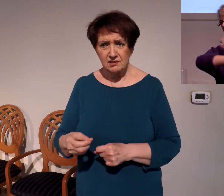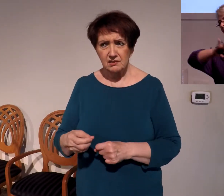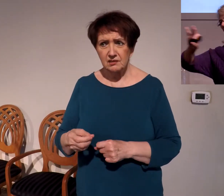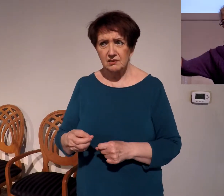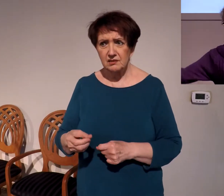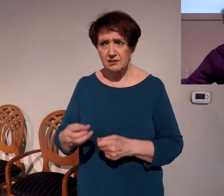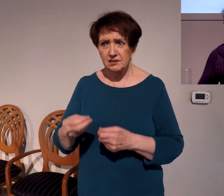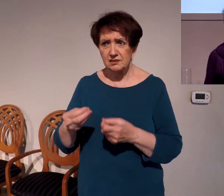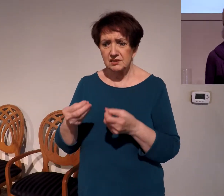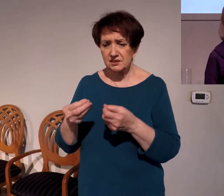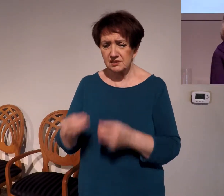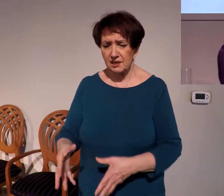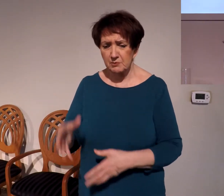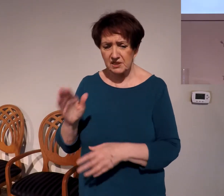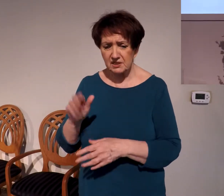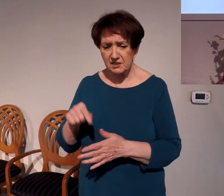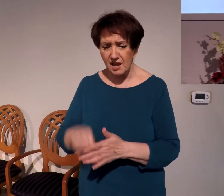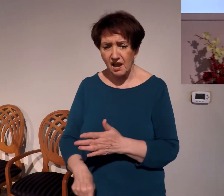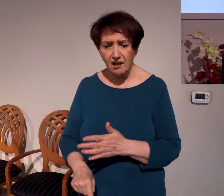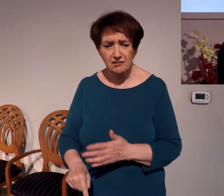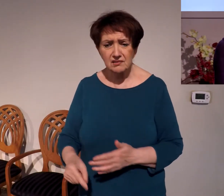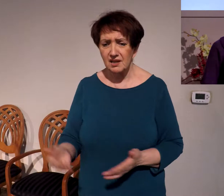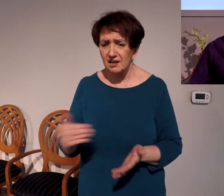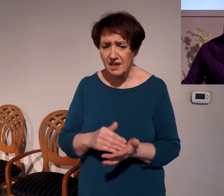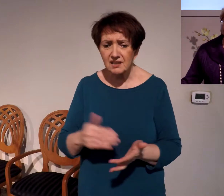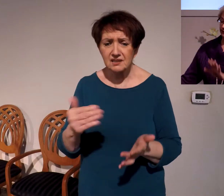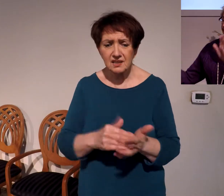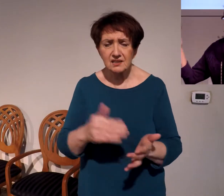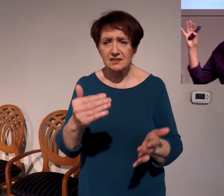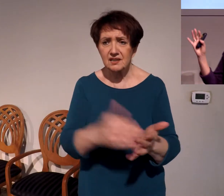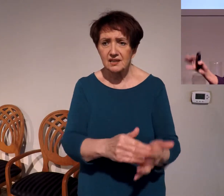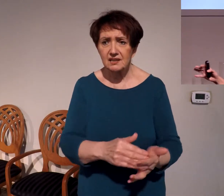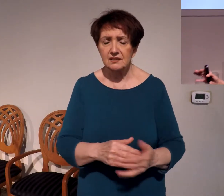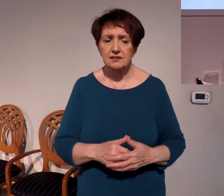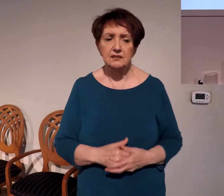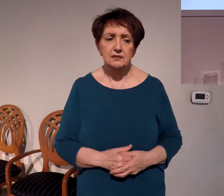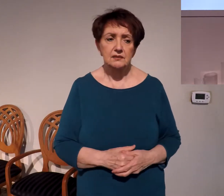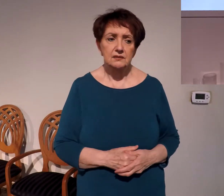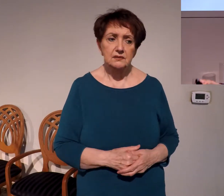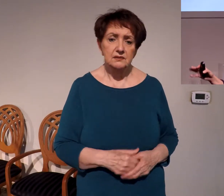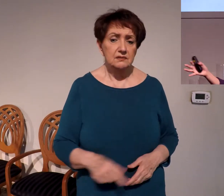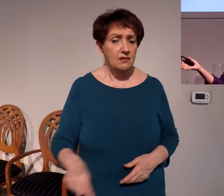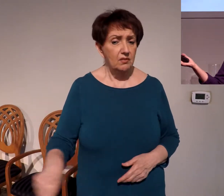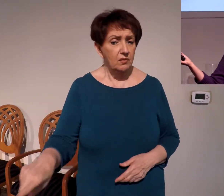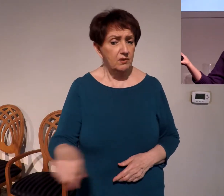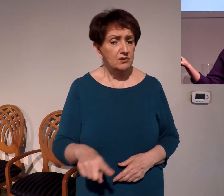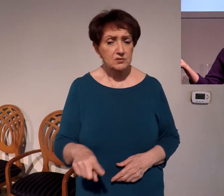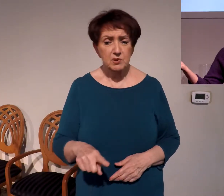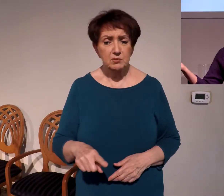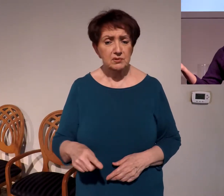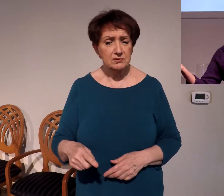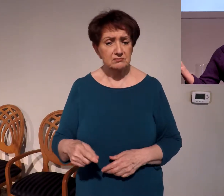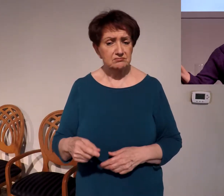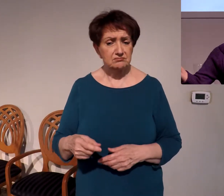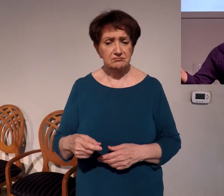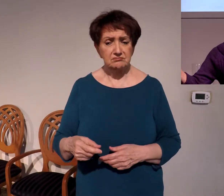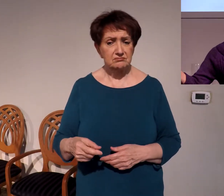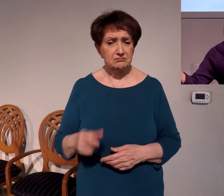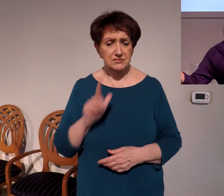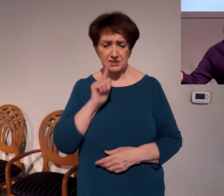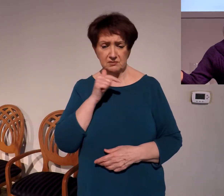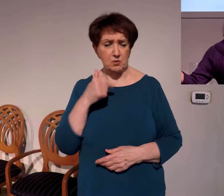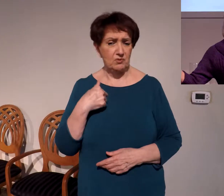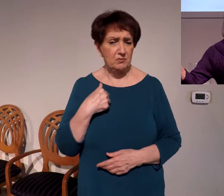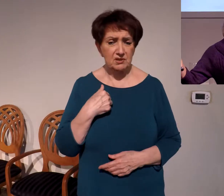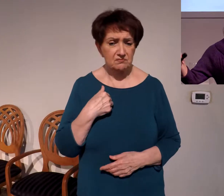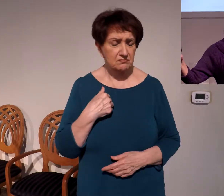whoever those people are. Well, those people in my past let me down, so these people in my present are also going to let me down. They're not going to do what they said they're going to do. They're going to drop the ball.